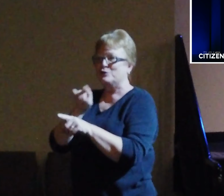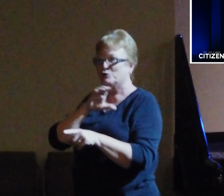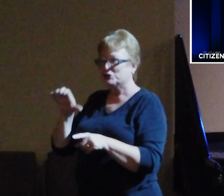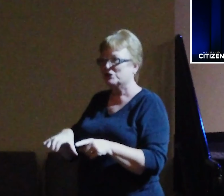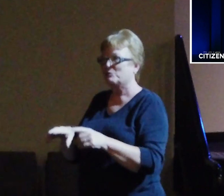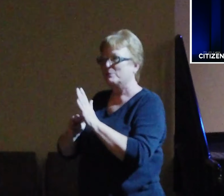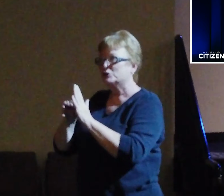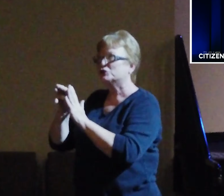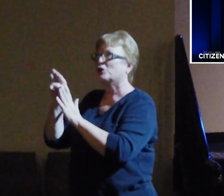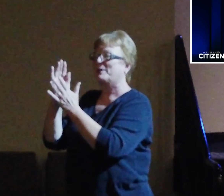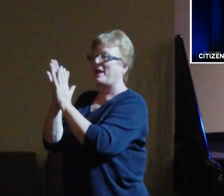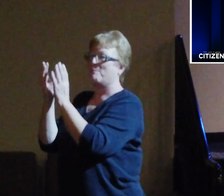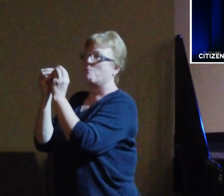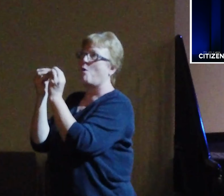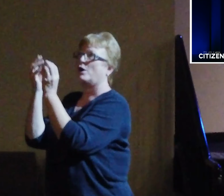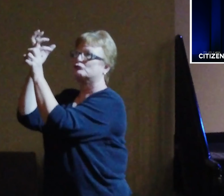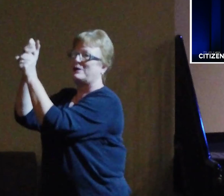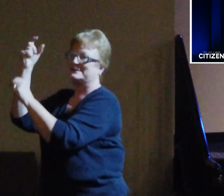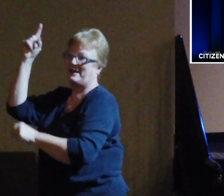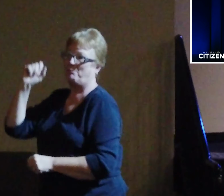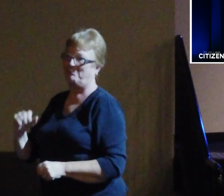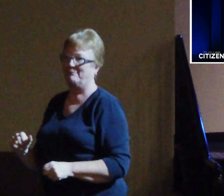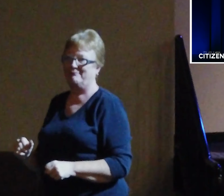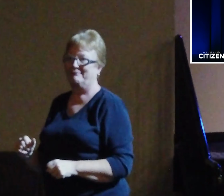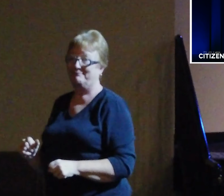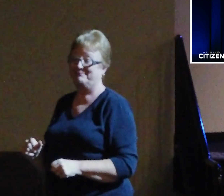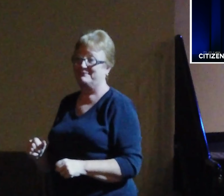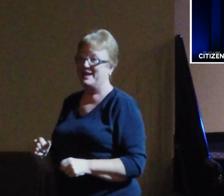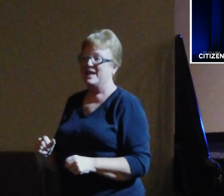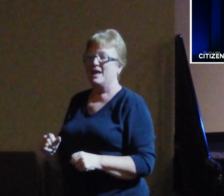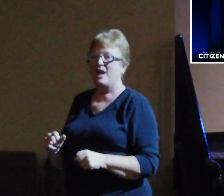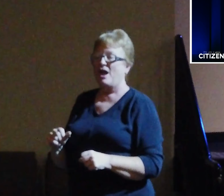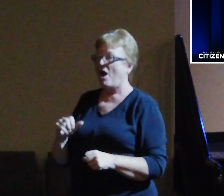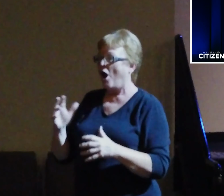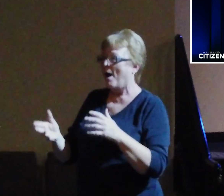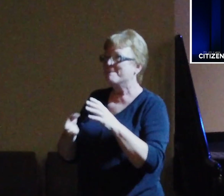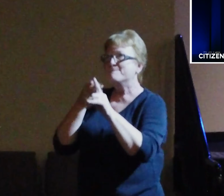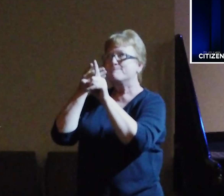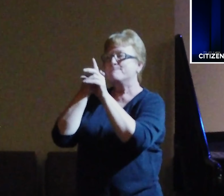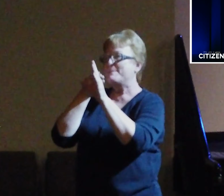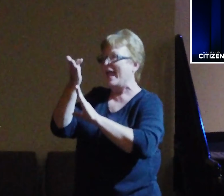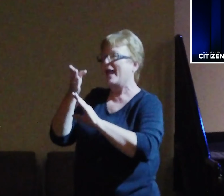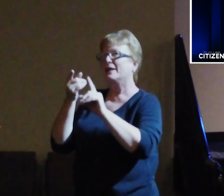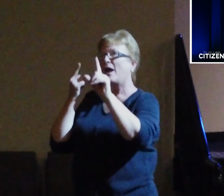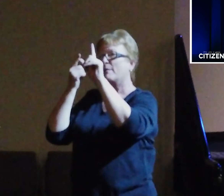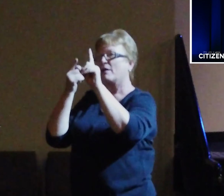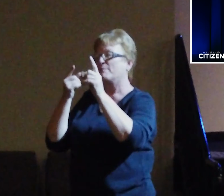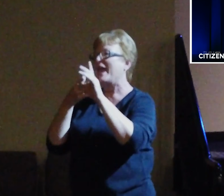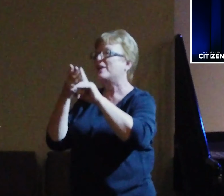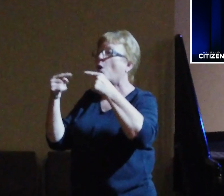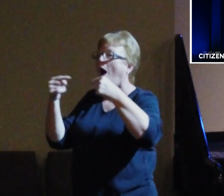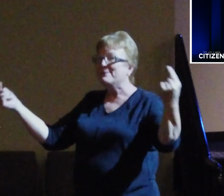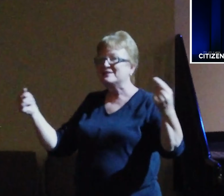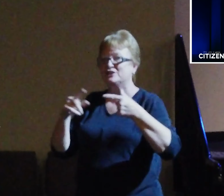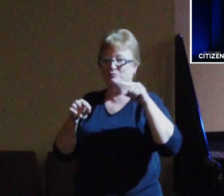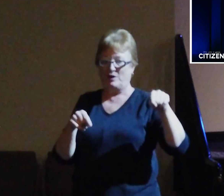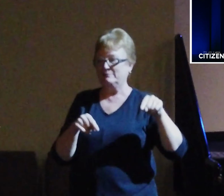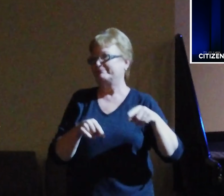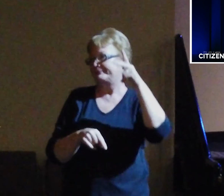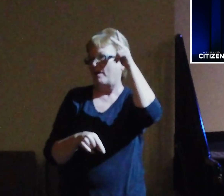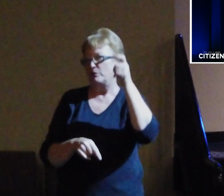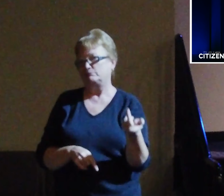same spirit that actually raised Christ from the dead. Ultimately, our main opposition is the devil is and his forces.